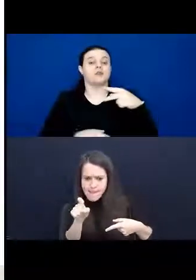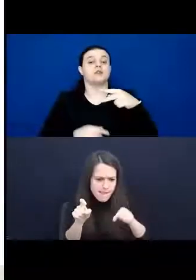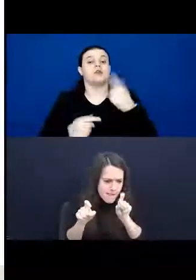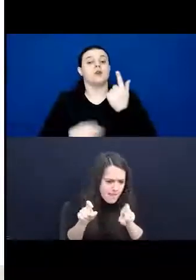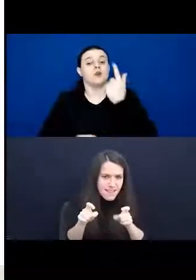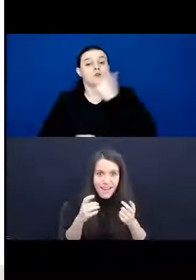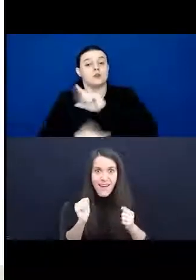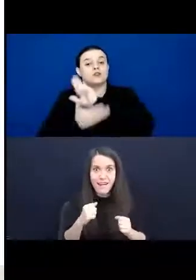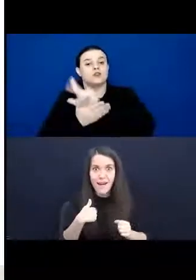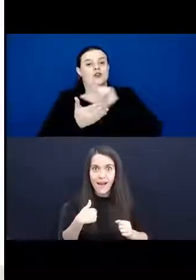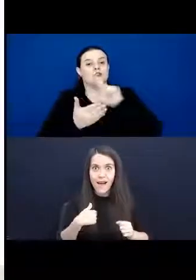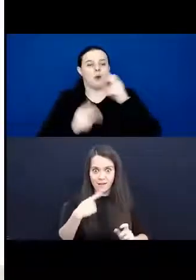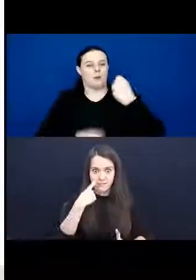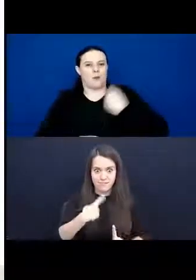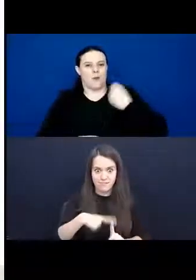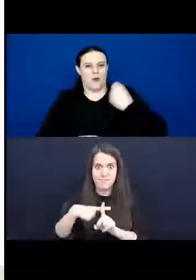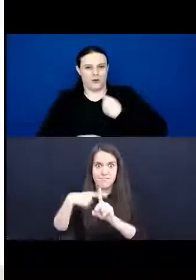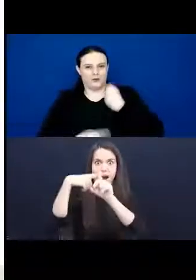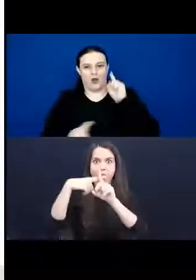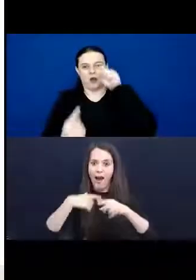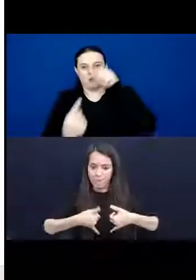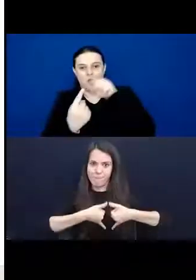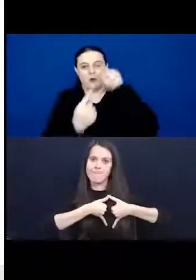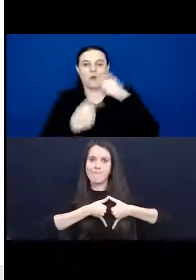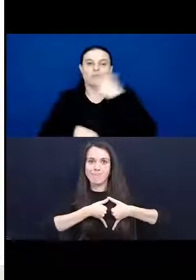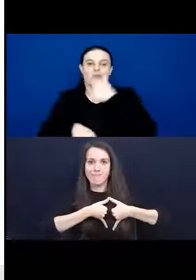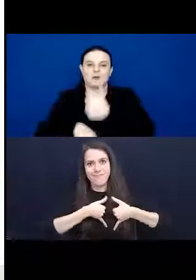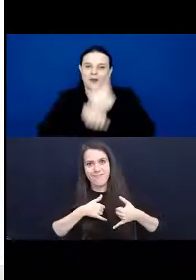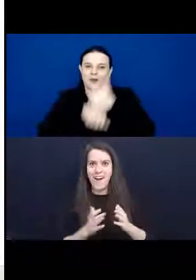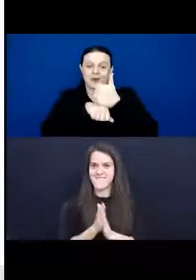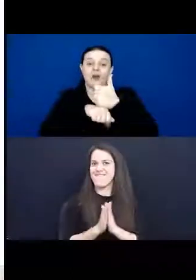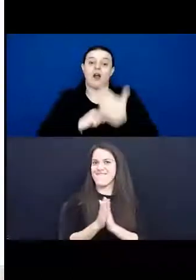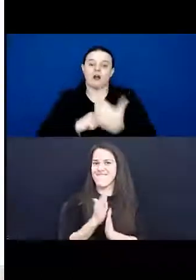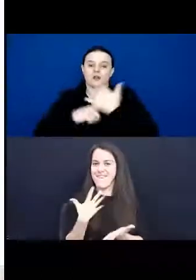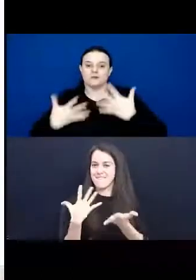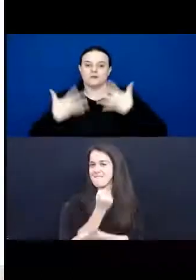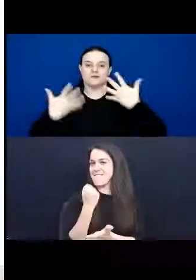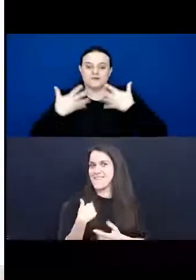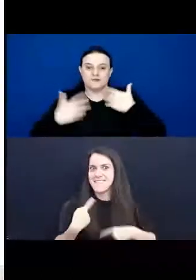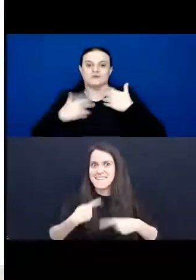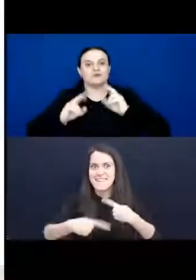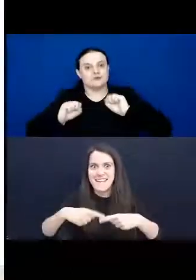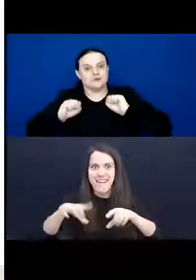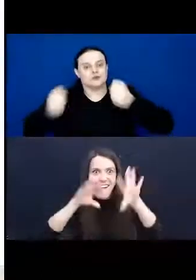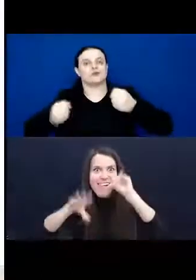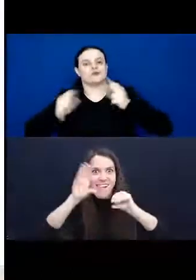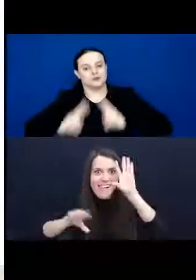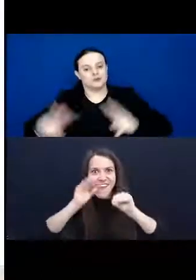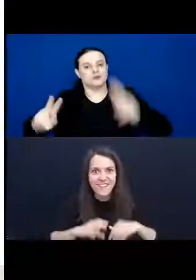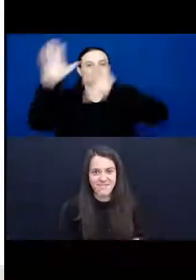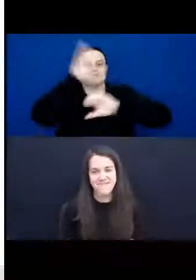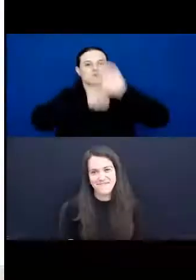different scores and rewards that might motivate you to continue learning a new